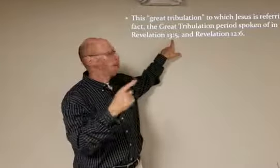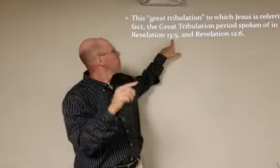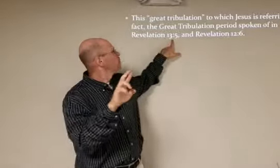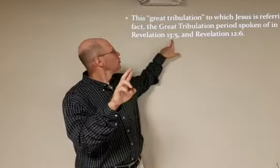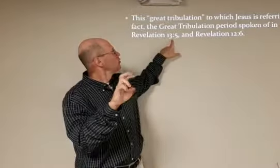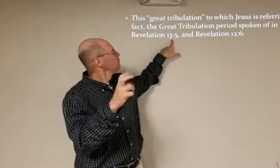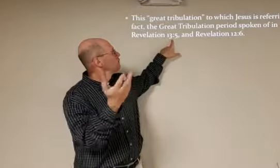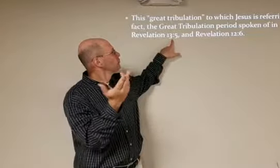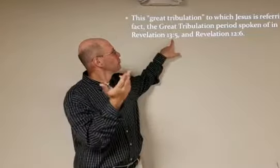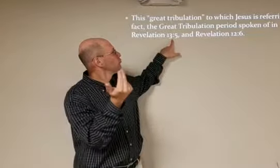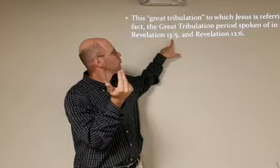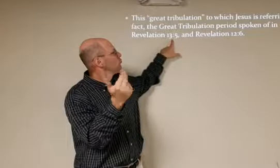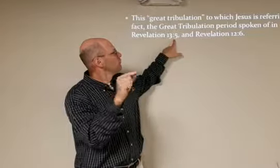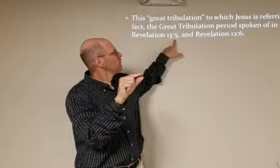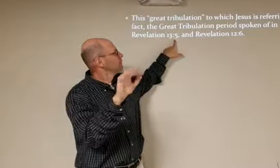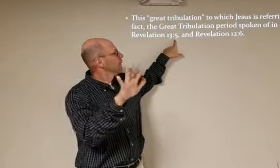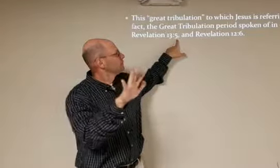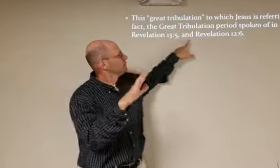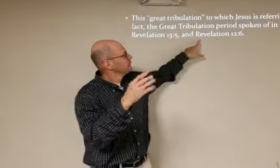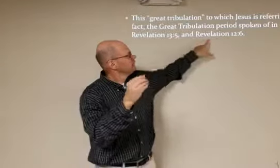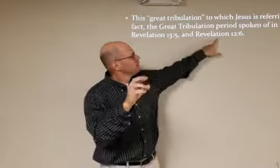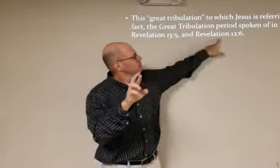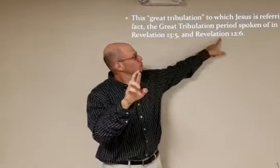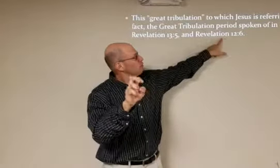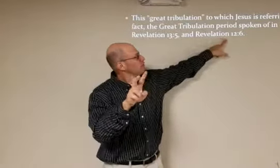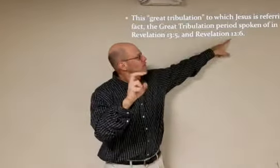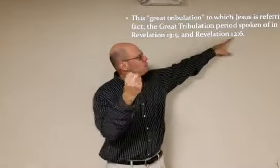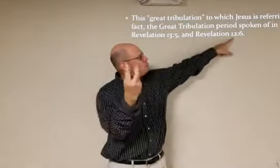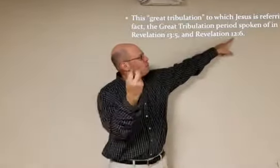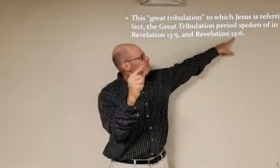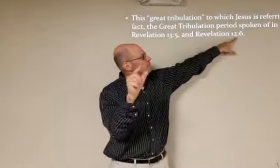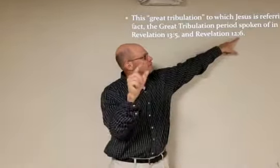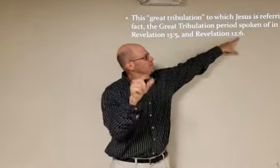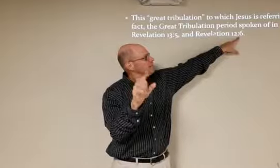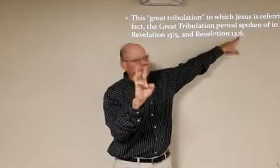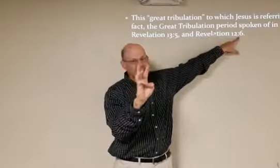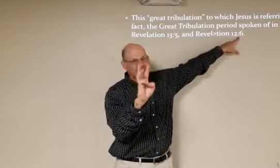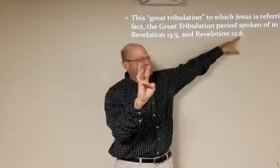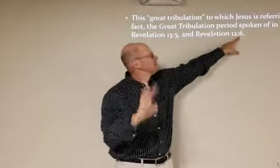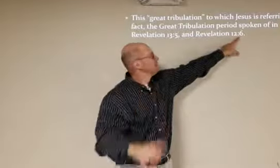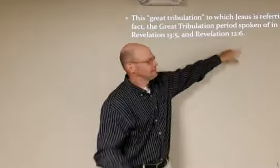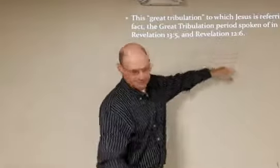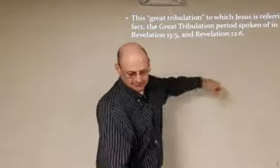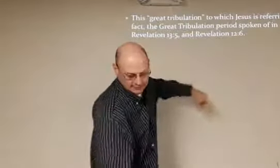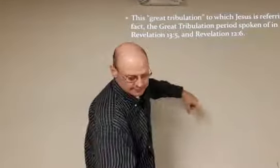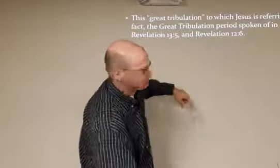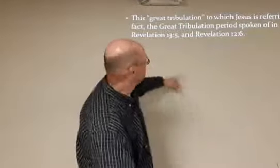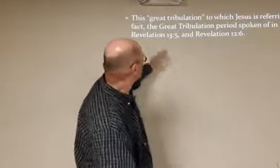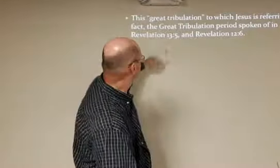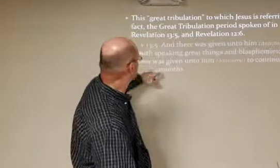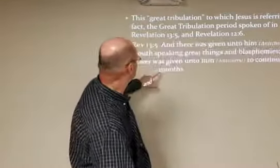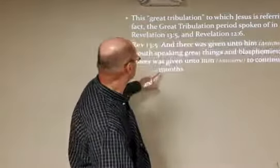Recently I did talk about, read Revelation chapter 13, verse 5. Again, Revelation chapter 12 and verse